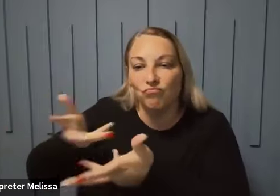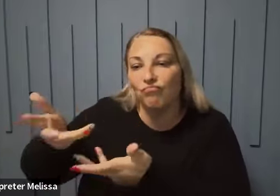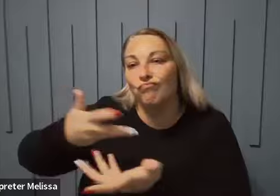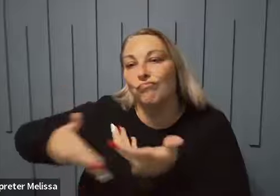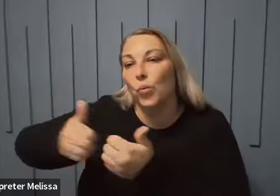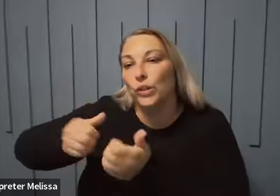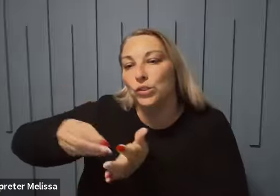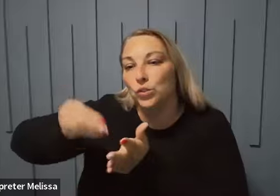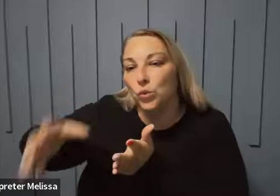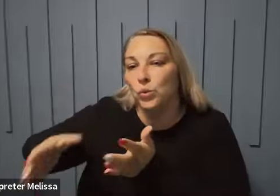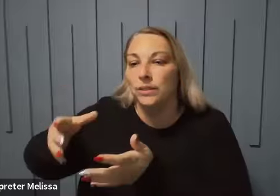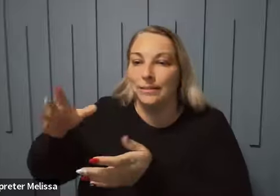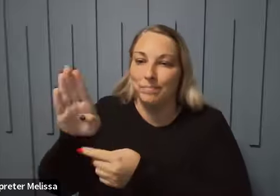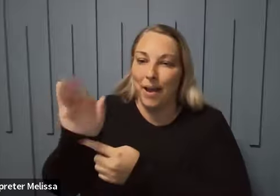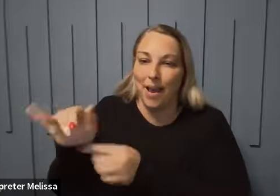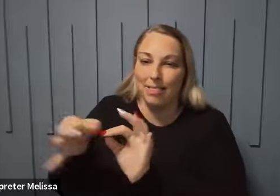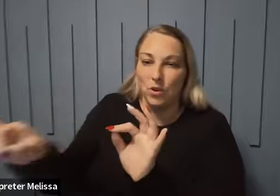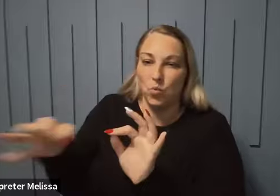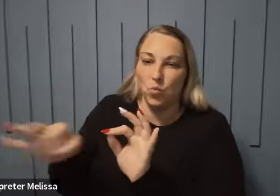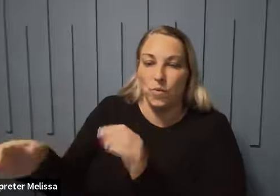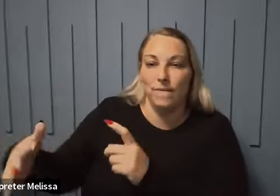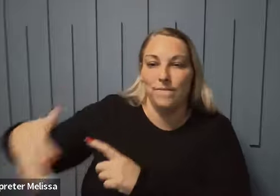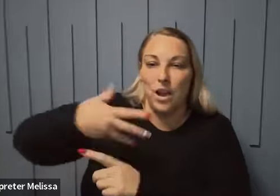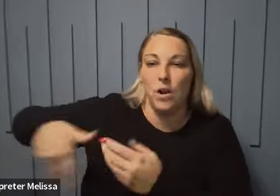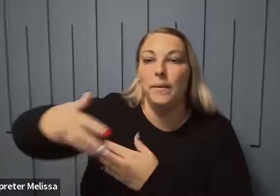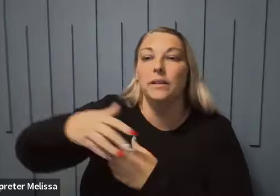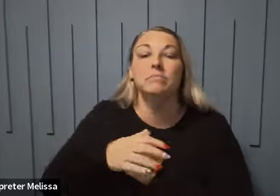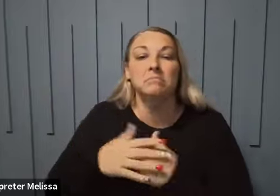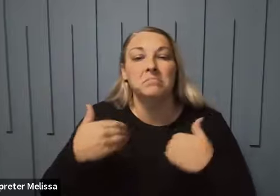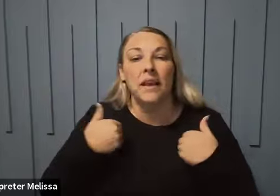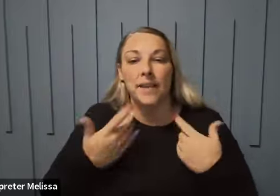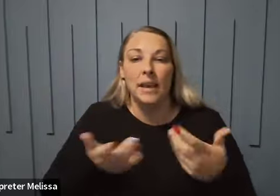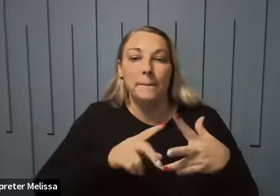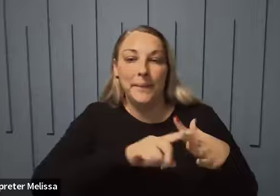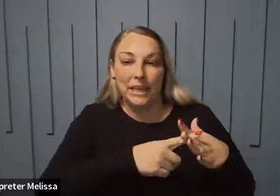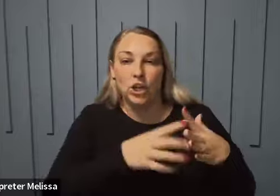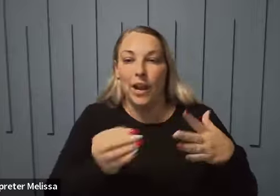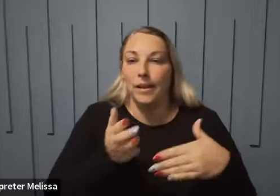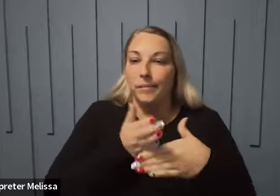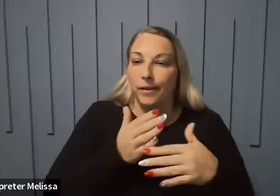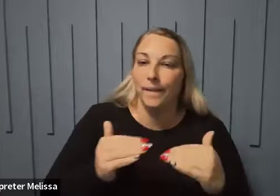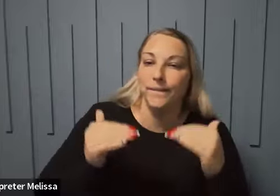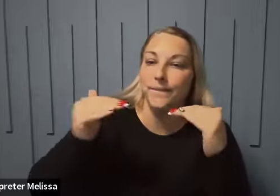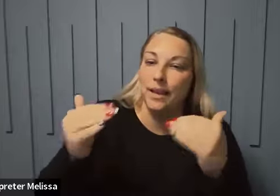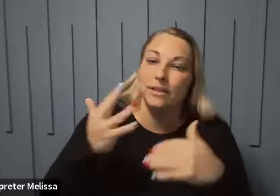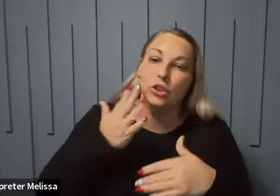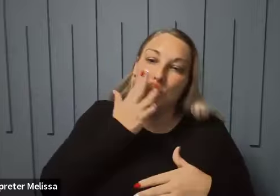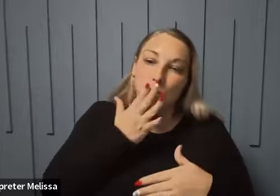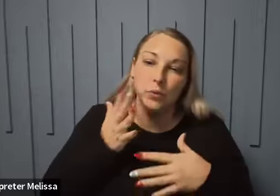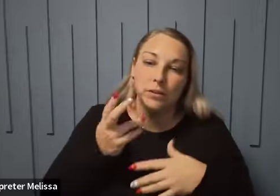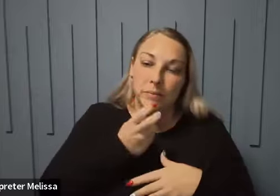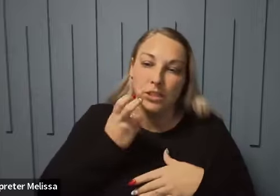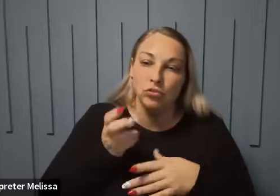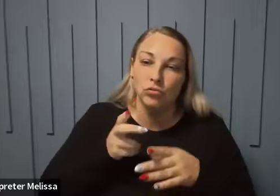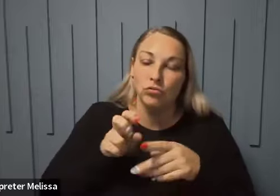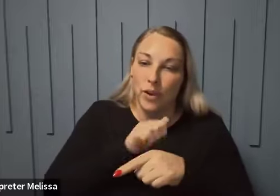I have had beginner, intermediate, and advanced cued speech trainings for several years. I've been an educator and an